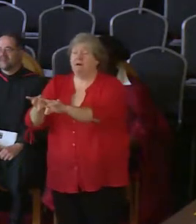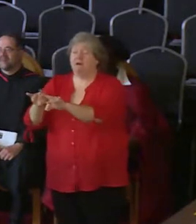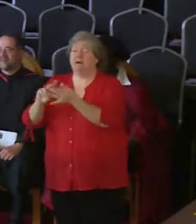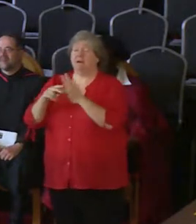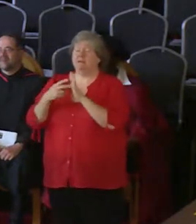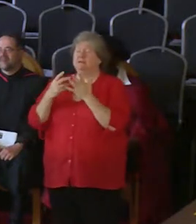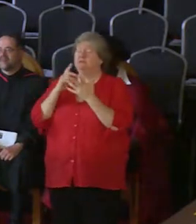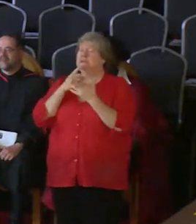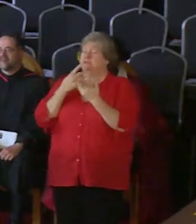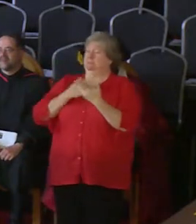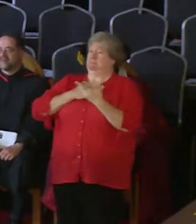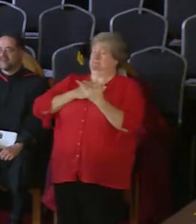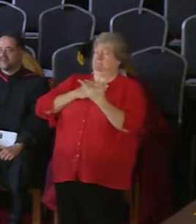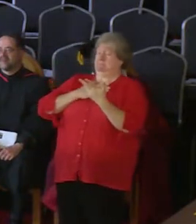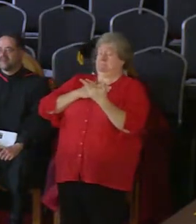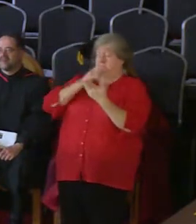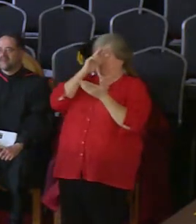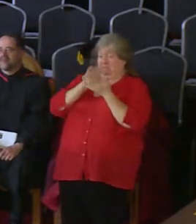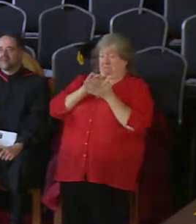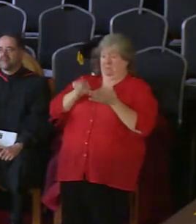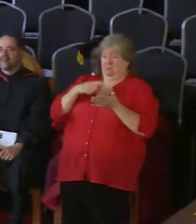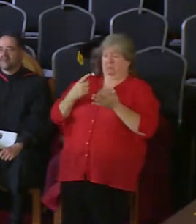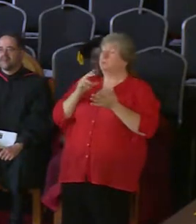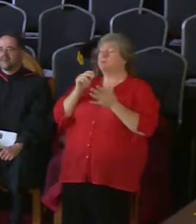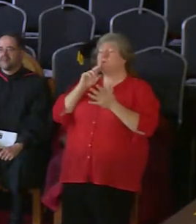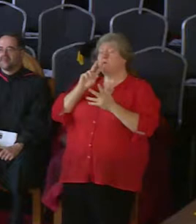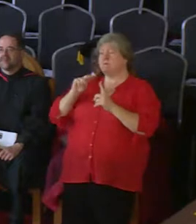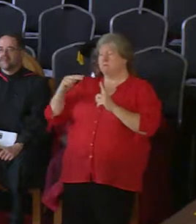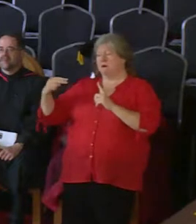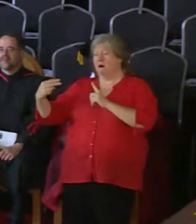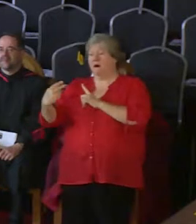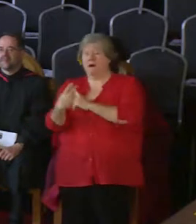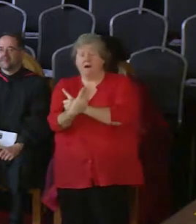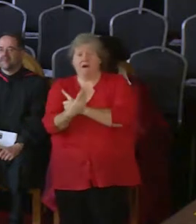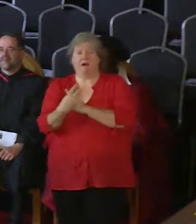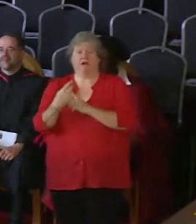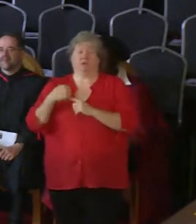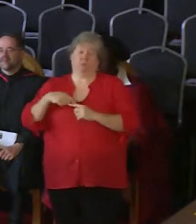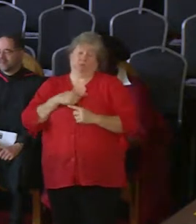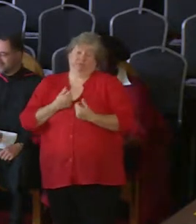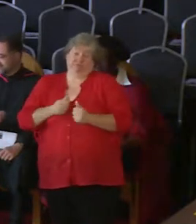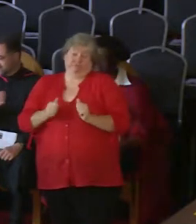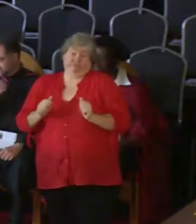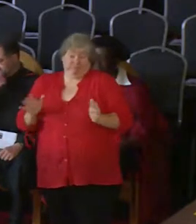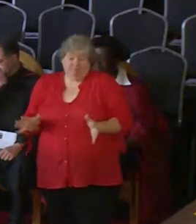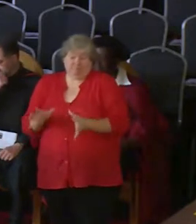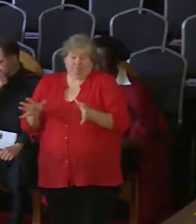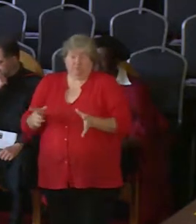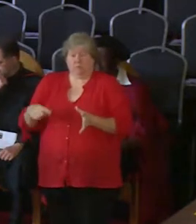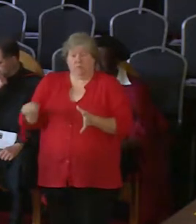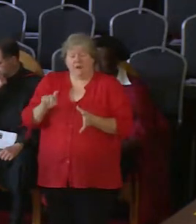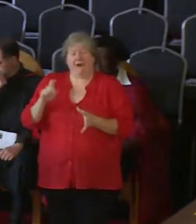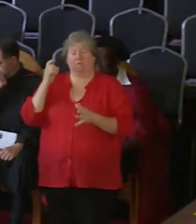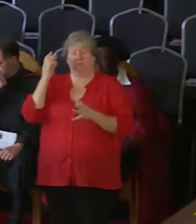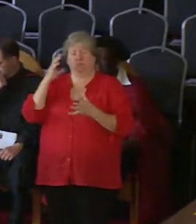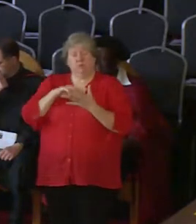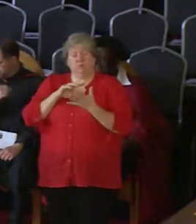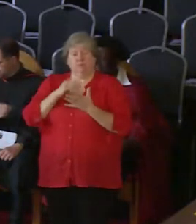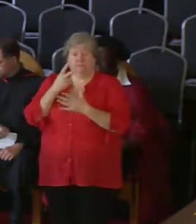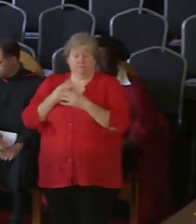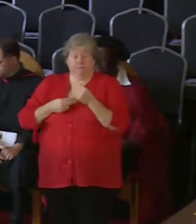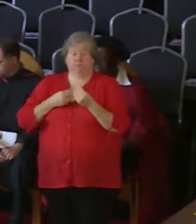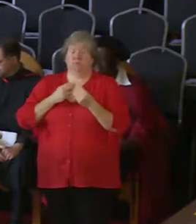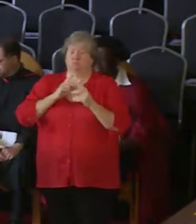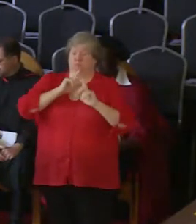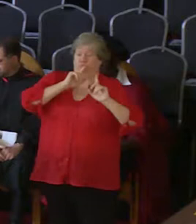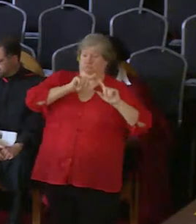perspectives, different perspectives on a problem or opportunity. We've tried to encourage you to exercise both reactive as